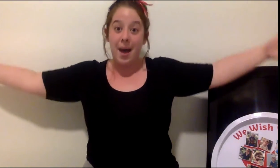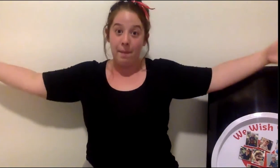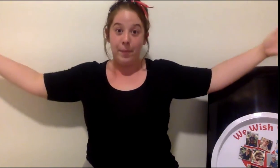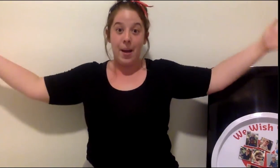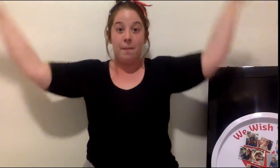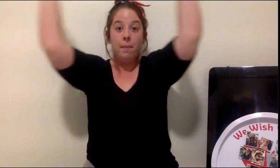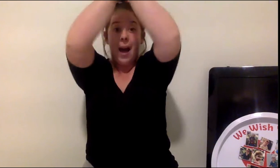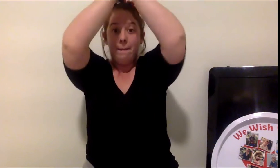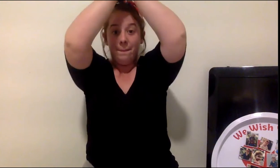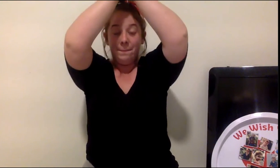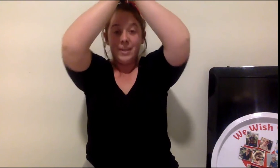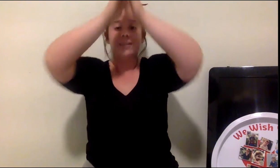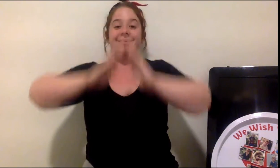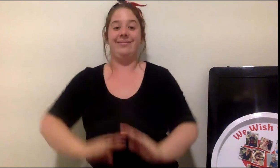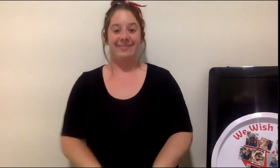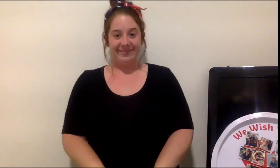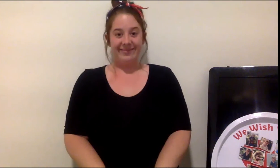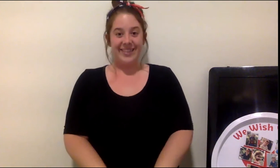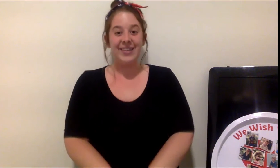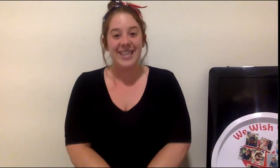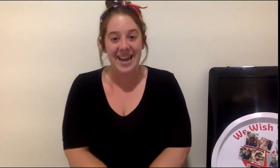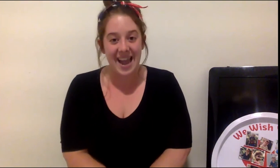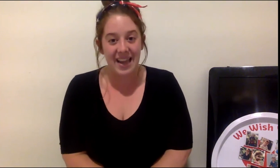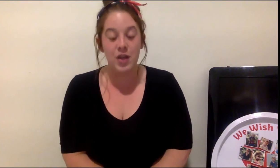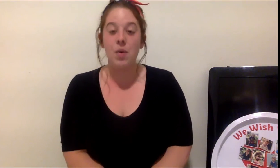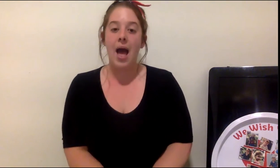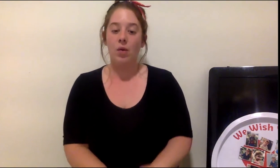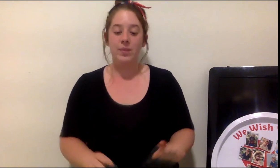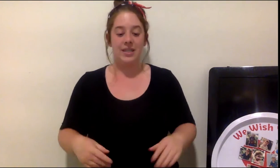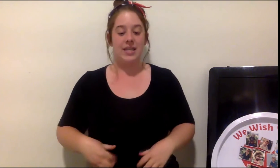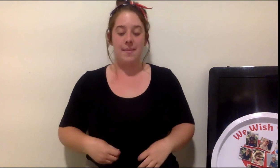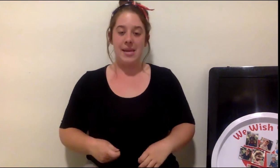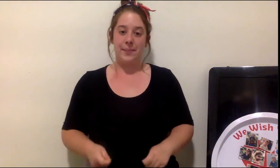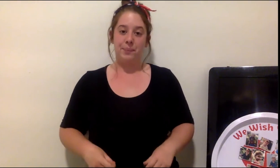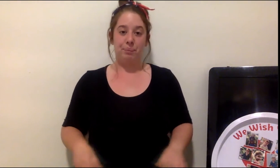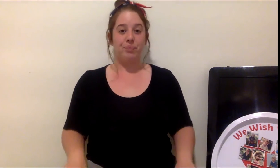bubble, bubble, pop. You did it. You helped Timmy.